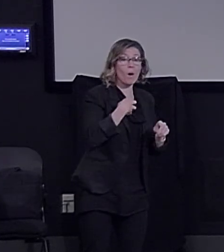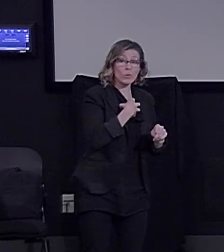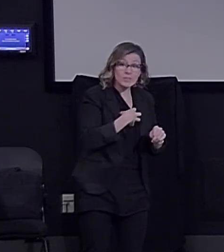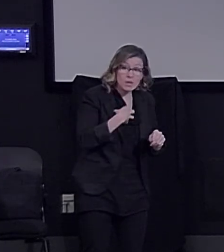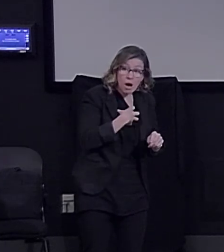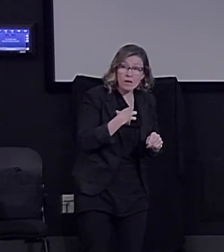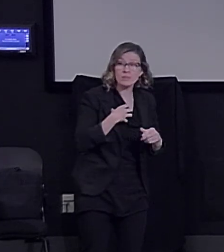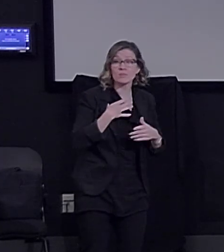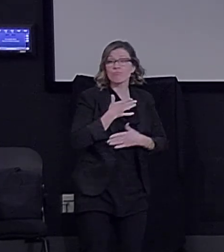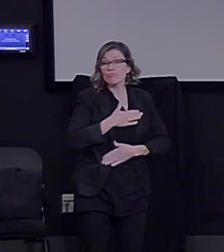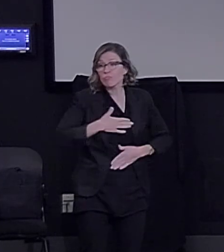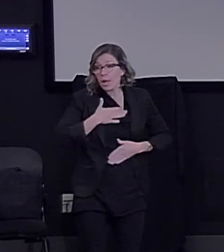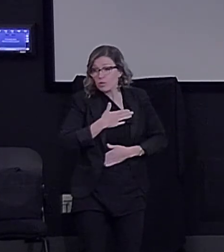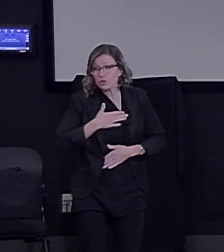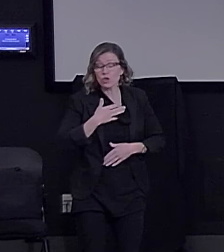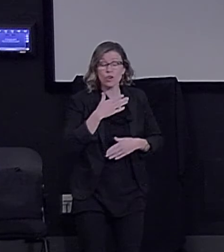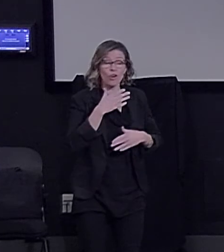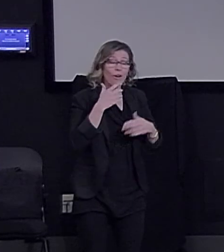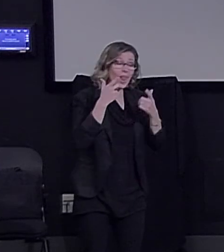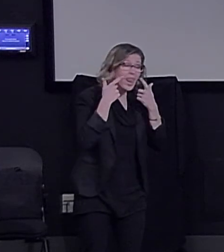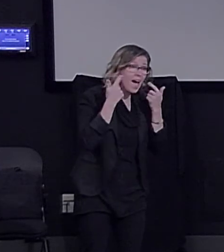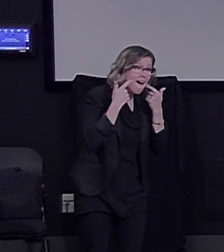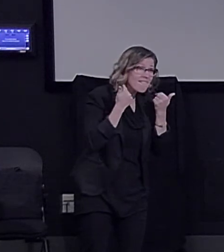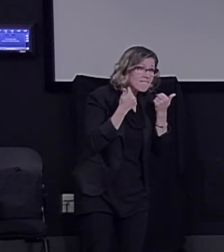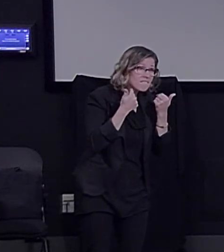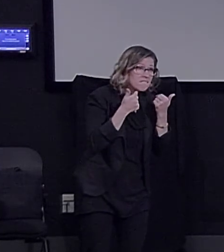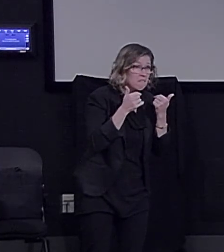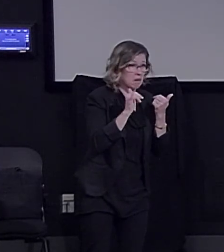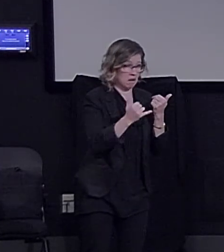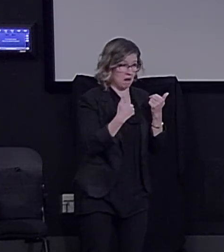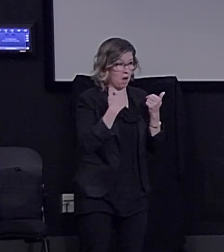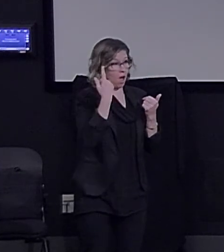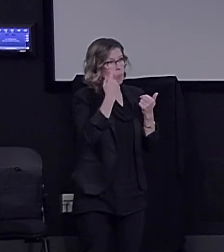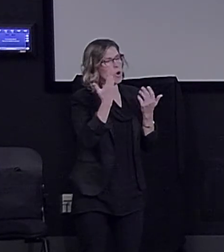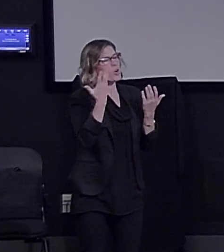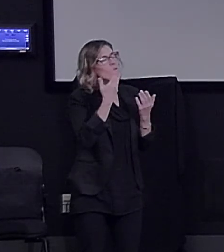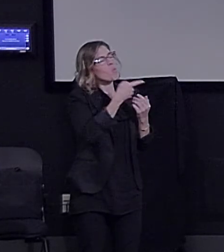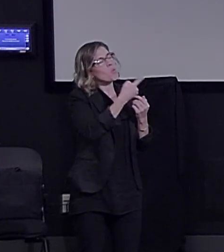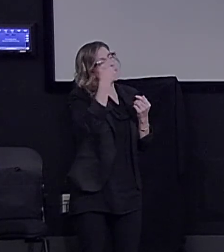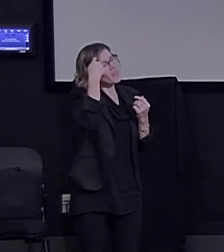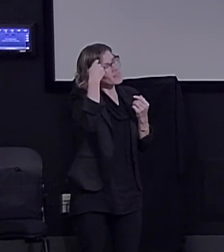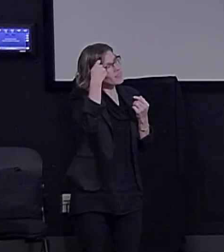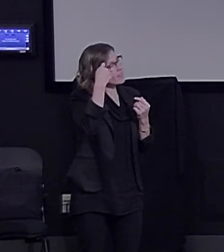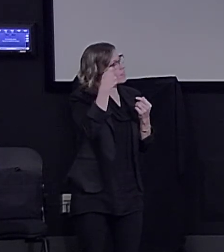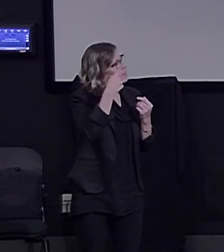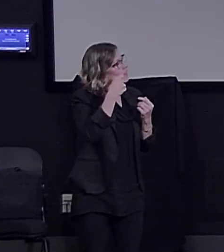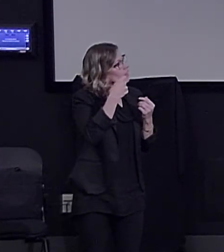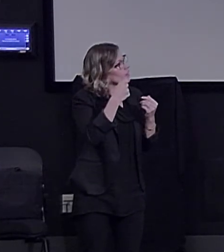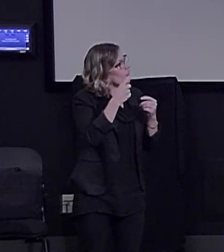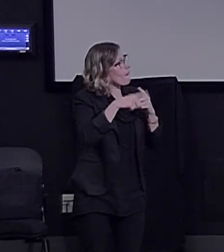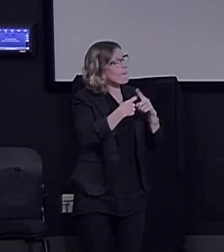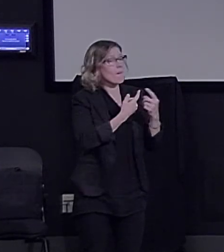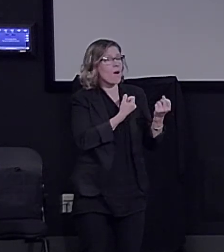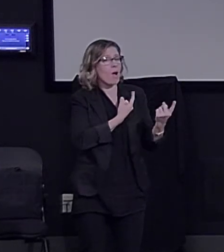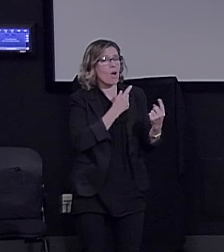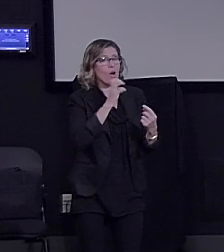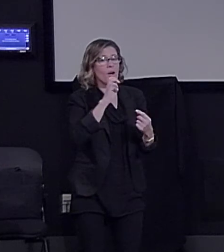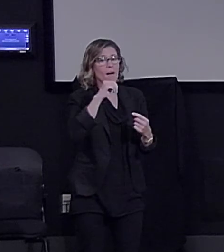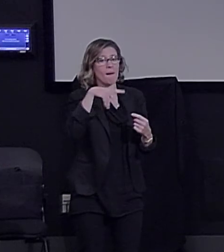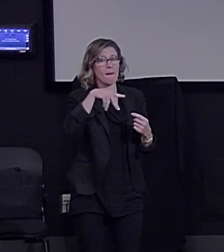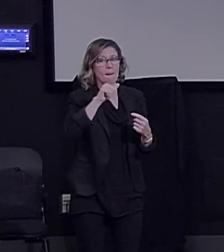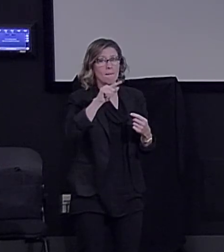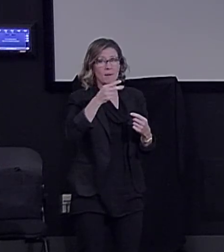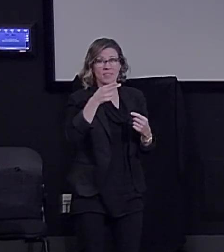and even the laughter examples, I was wondering what you would say about empathy.